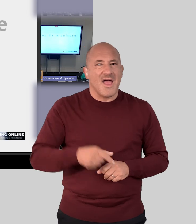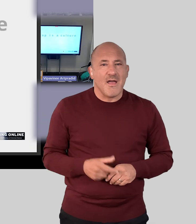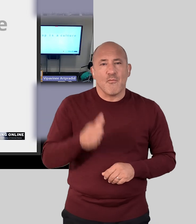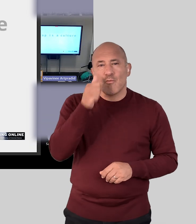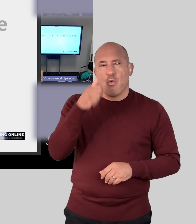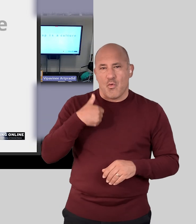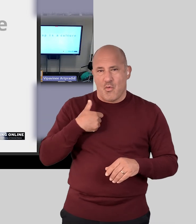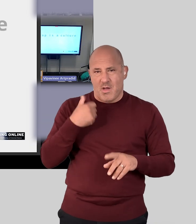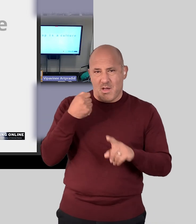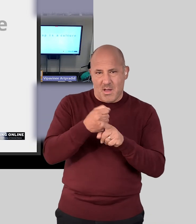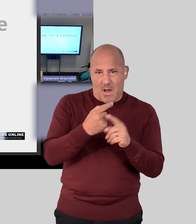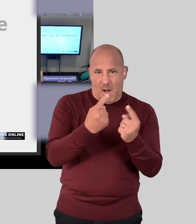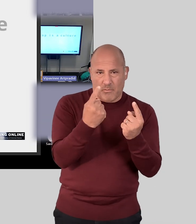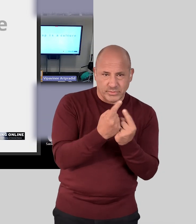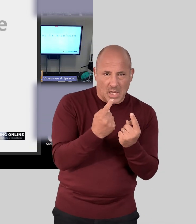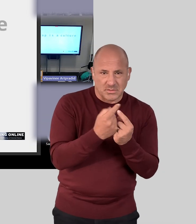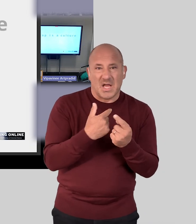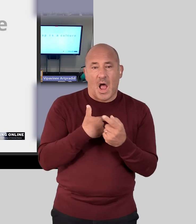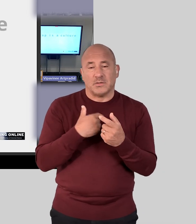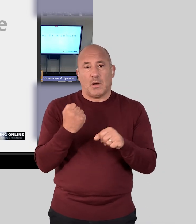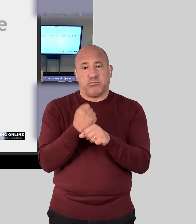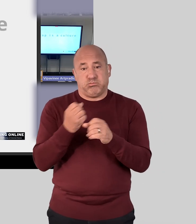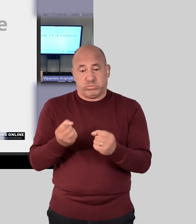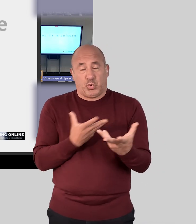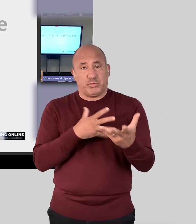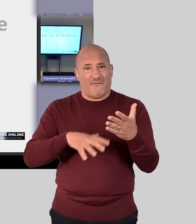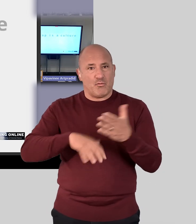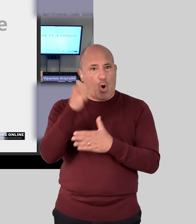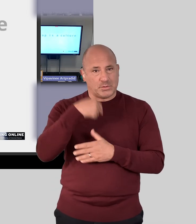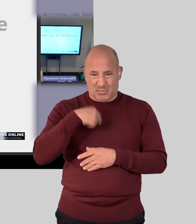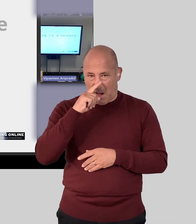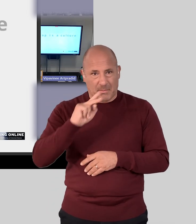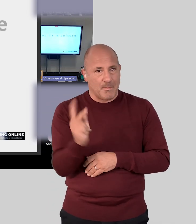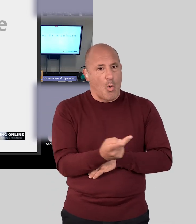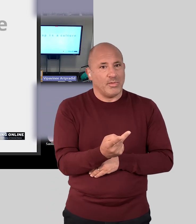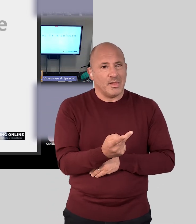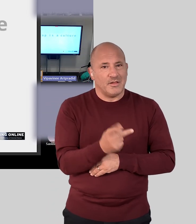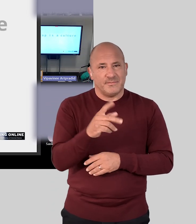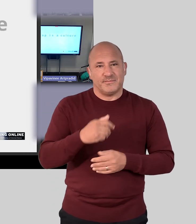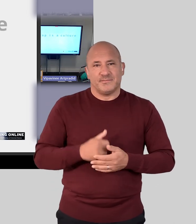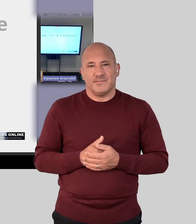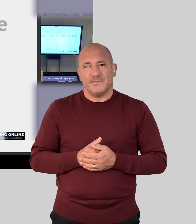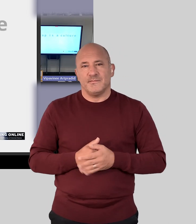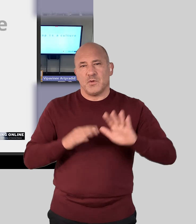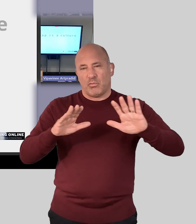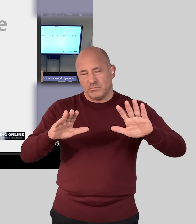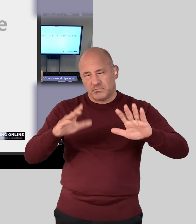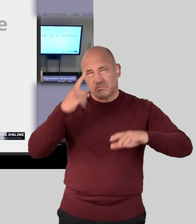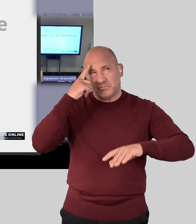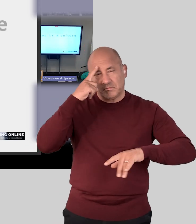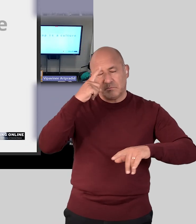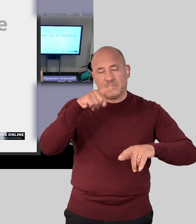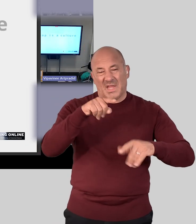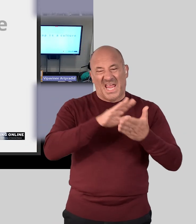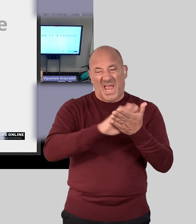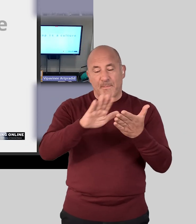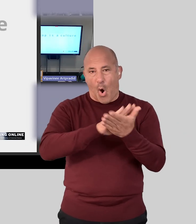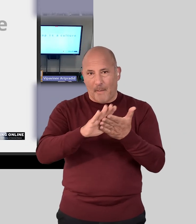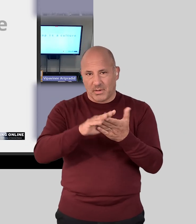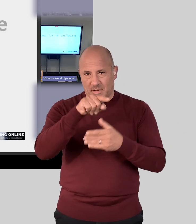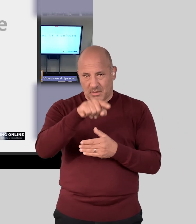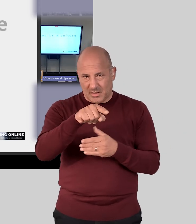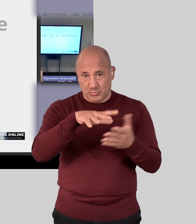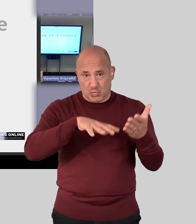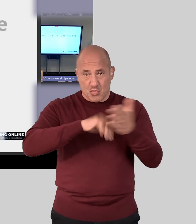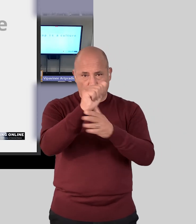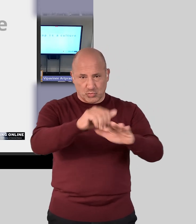both products of and producers of culture. So if we understand hip hop as a